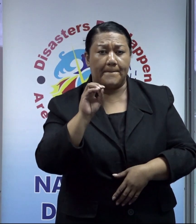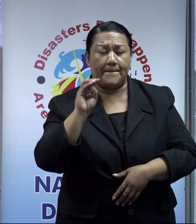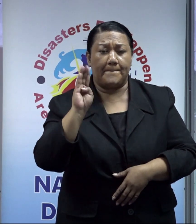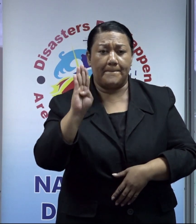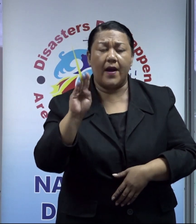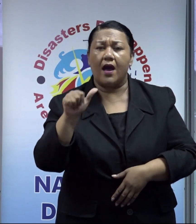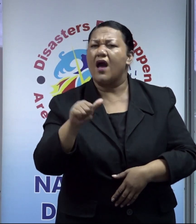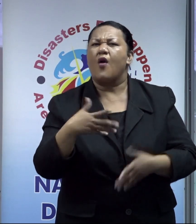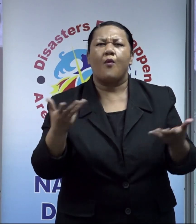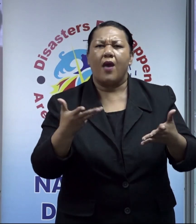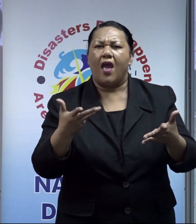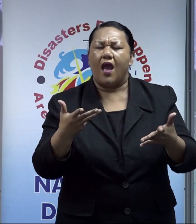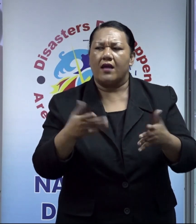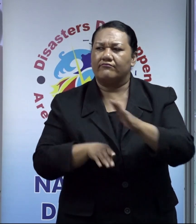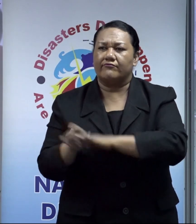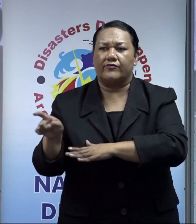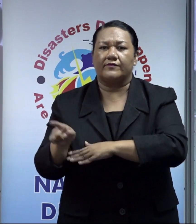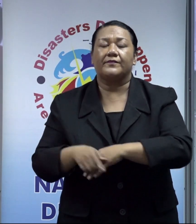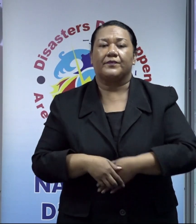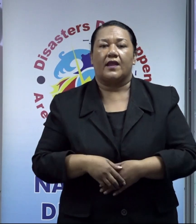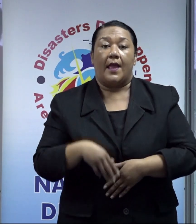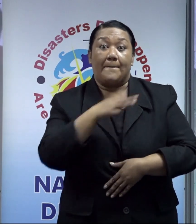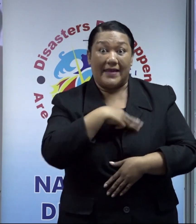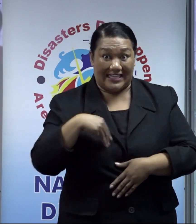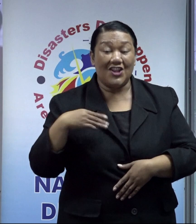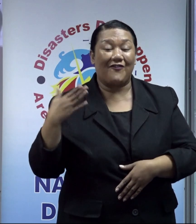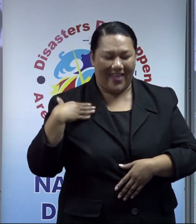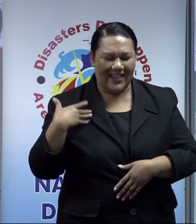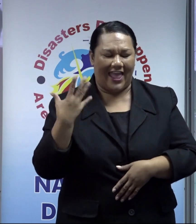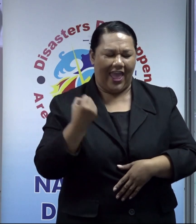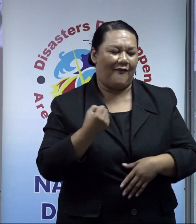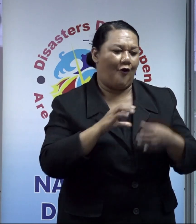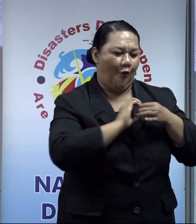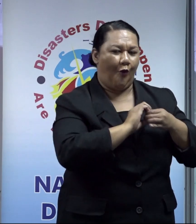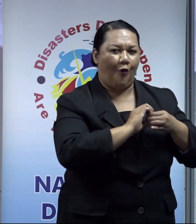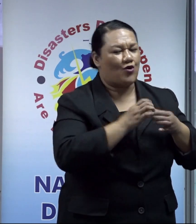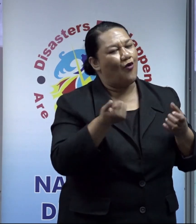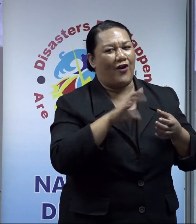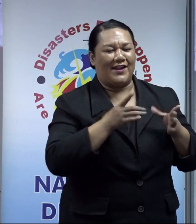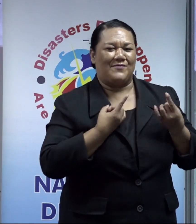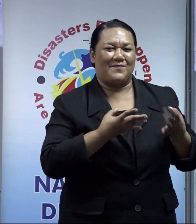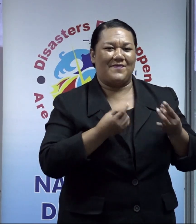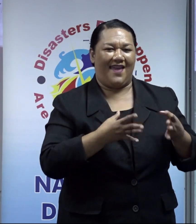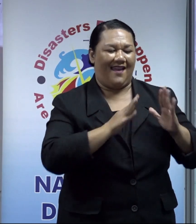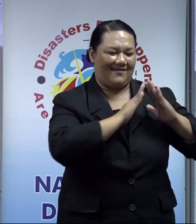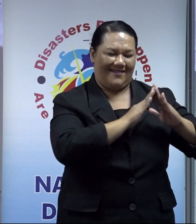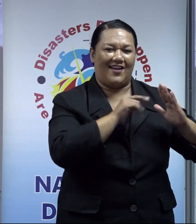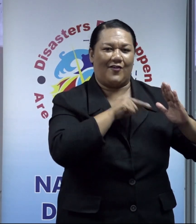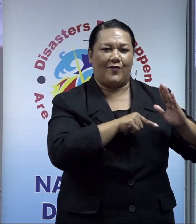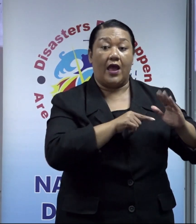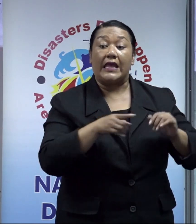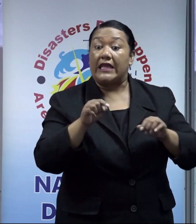be moved to? So Ministry of Health have their own operational readiness check or preparedness, what we call. There are